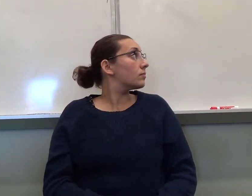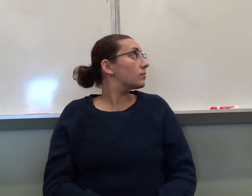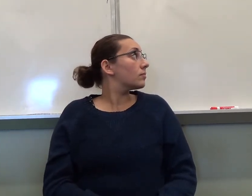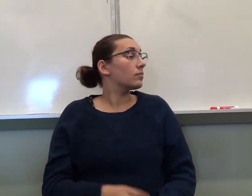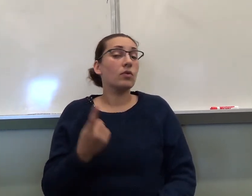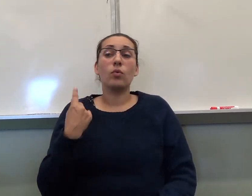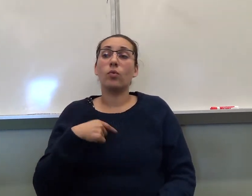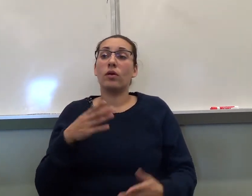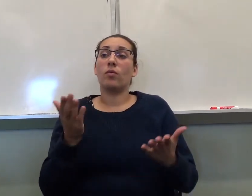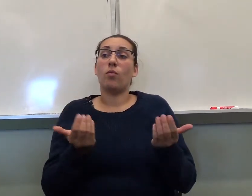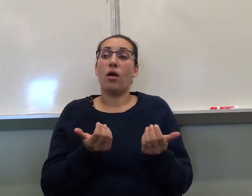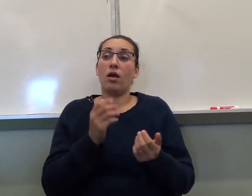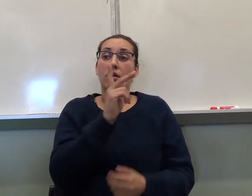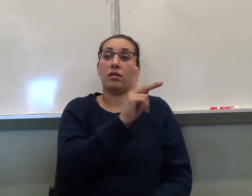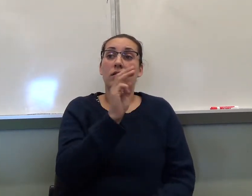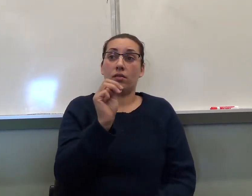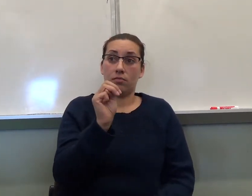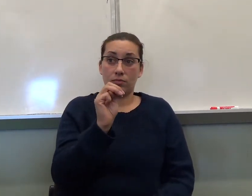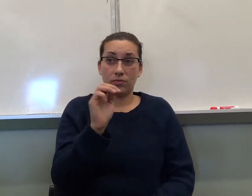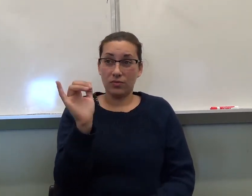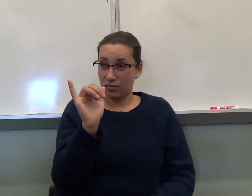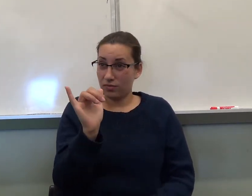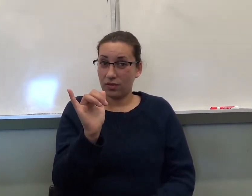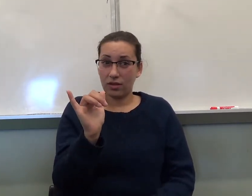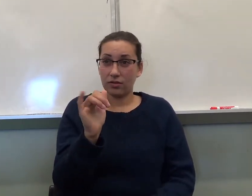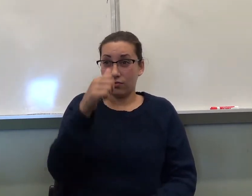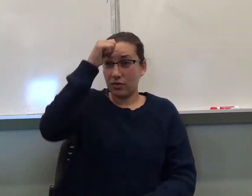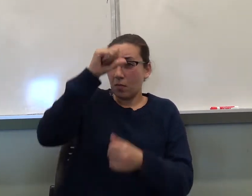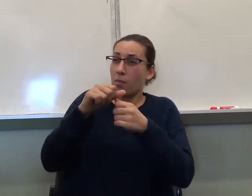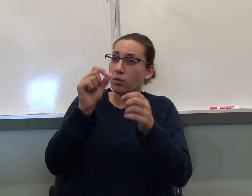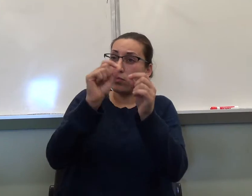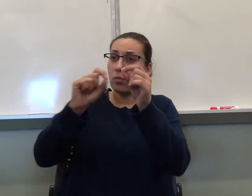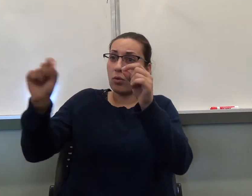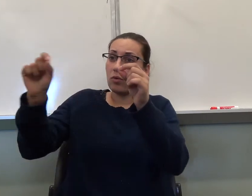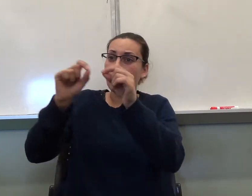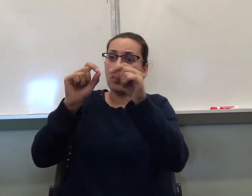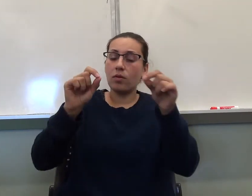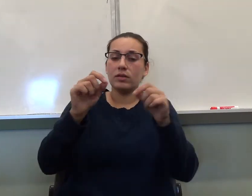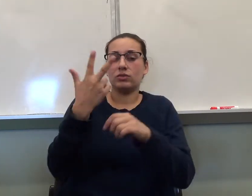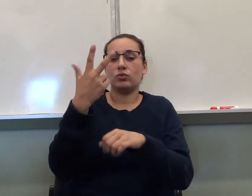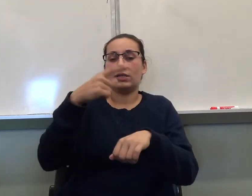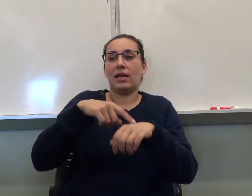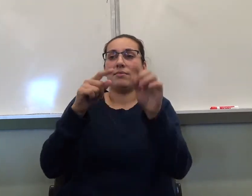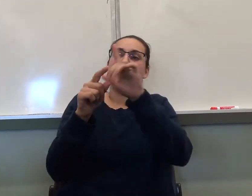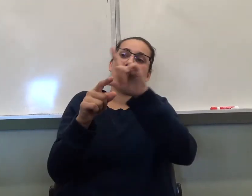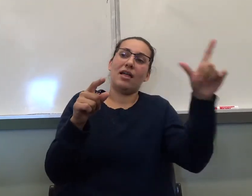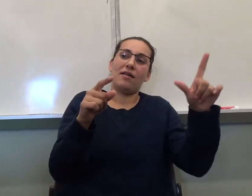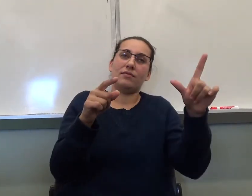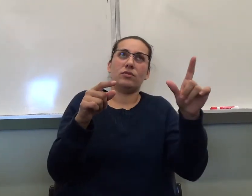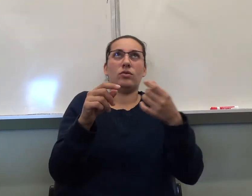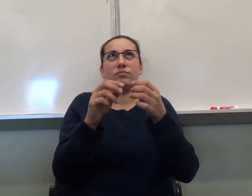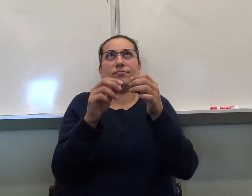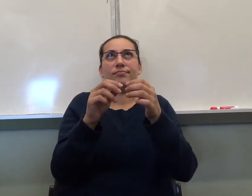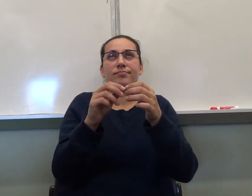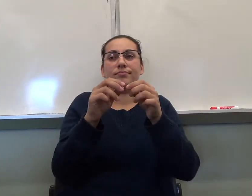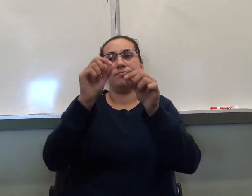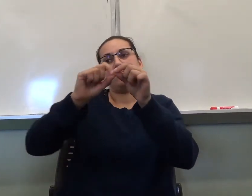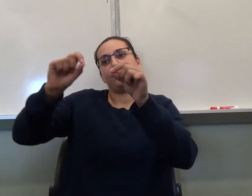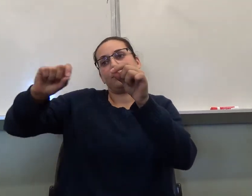Well, that's pretty much what we did before in the other problem. All right, it's 3 to the left. So we take the decimal point that's